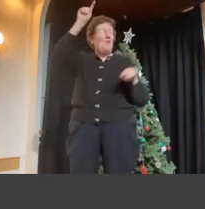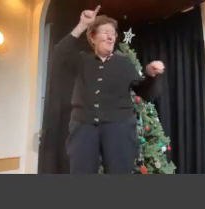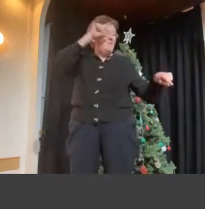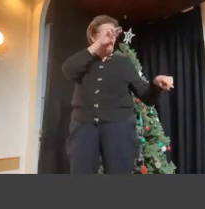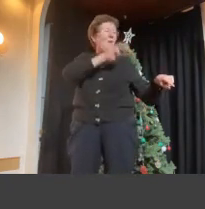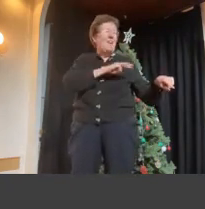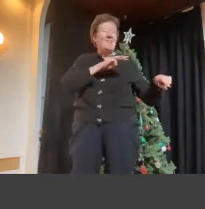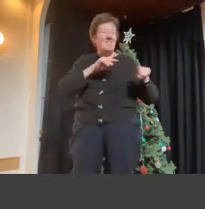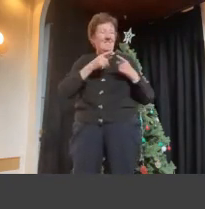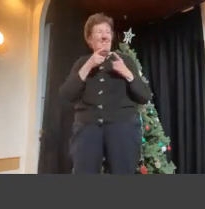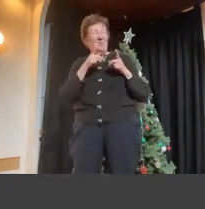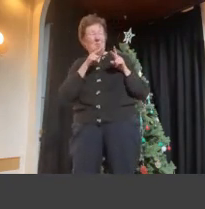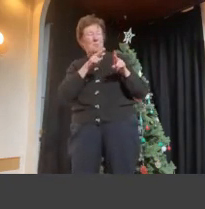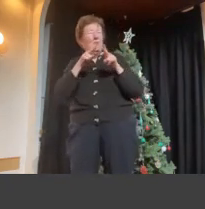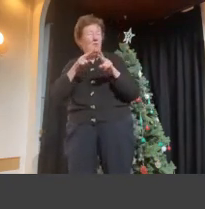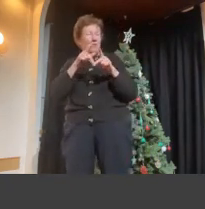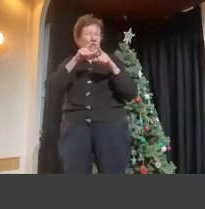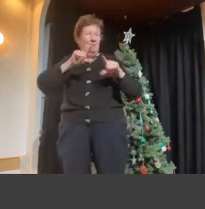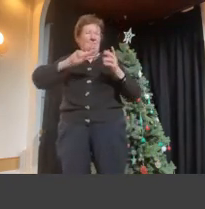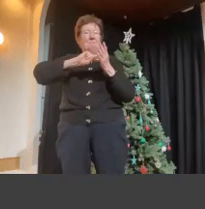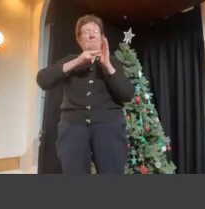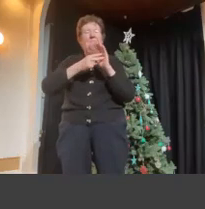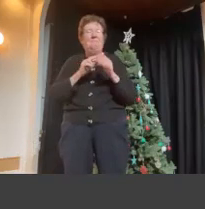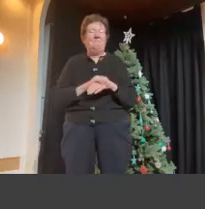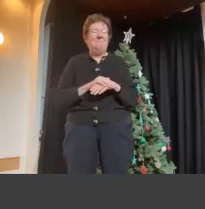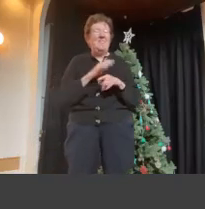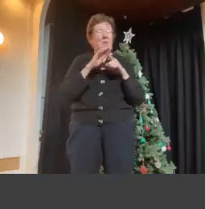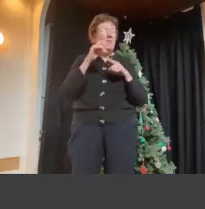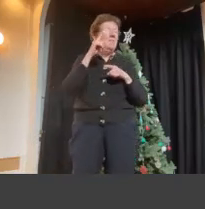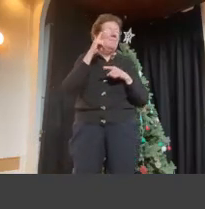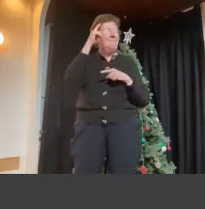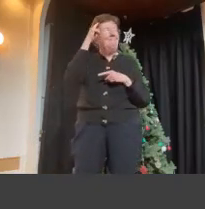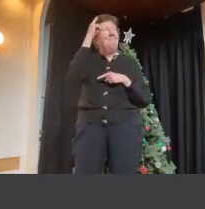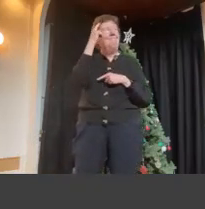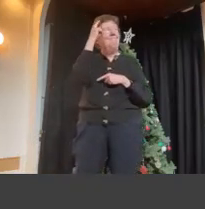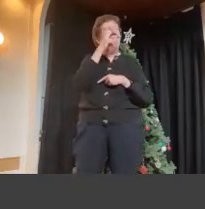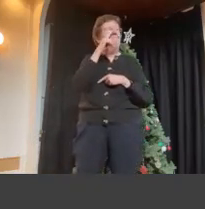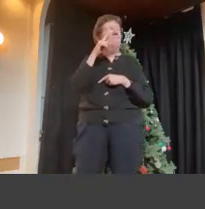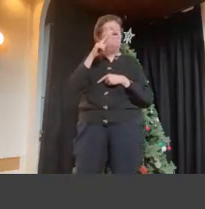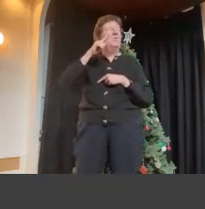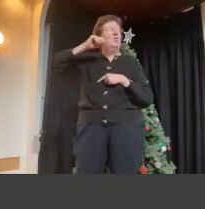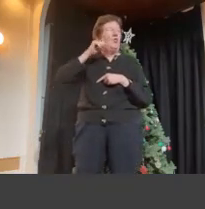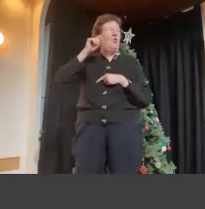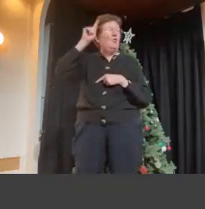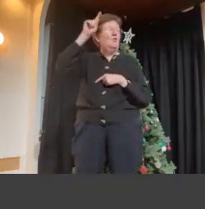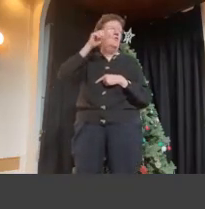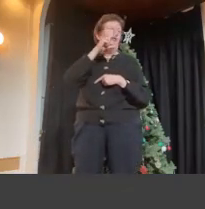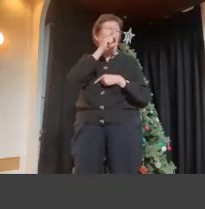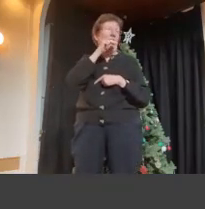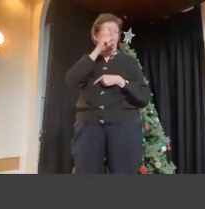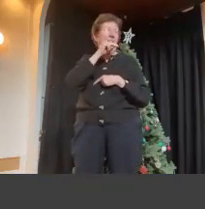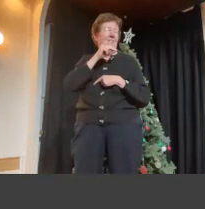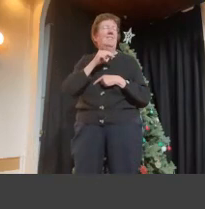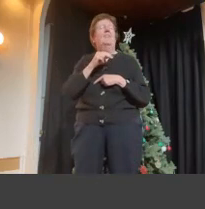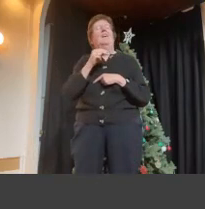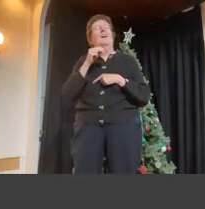at the differences between Scotland and Wales and the different approaches that they take to their language planning and the language ideologies,